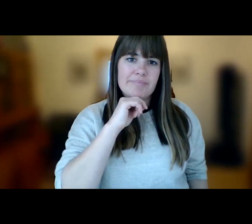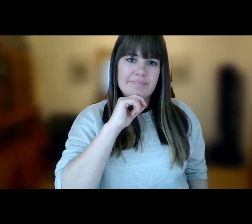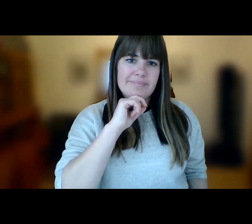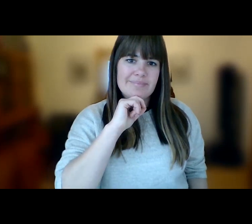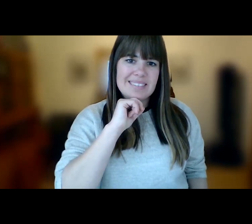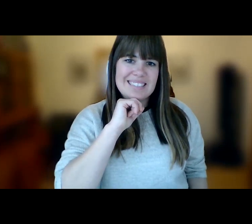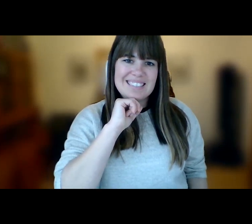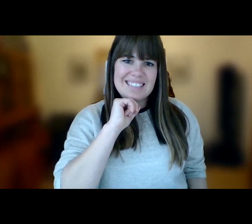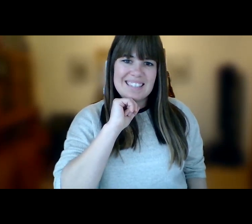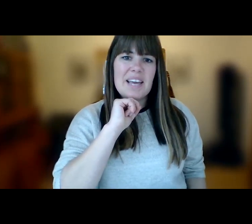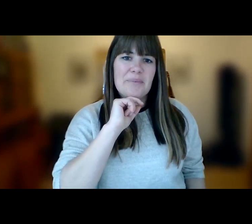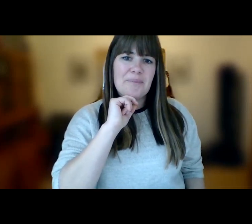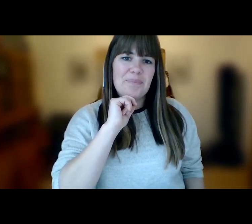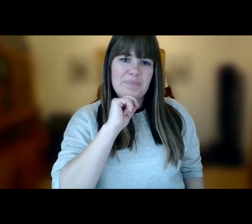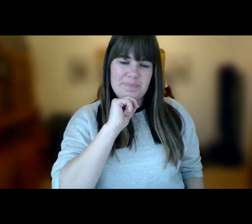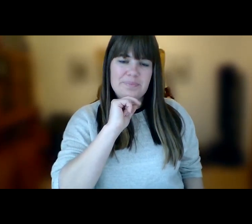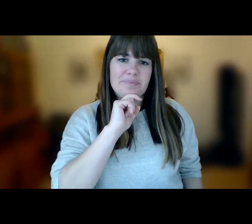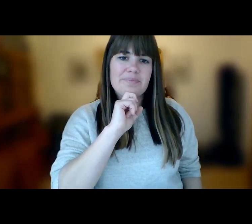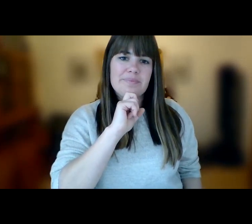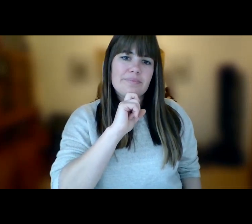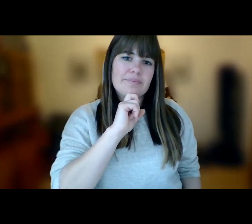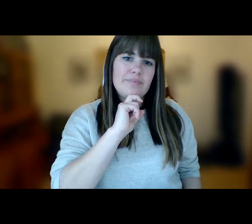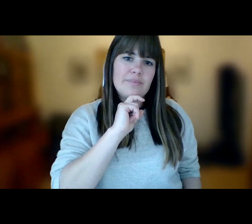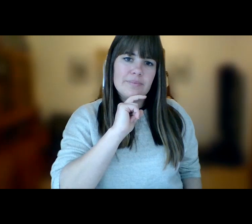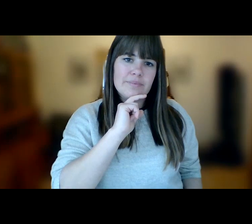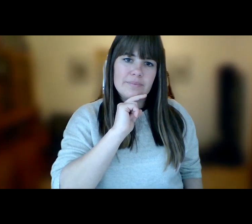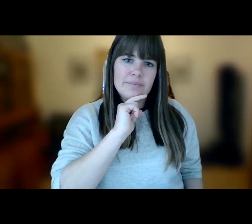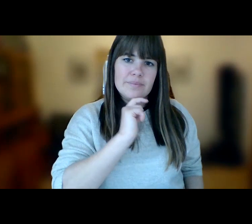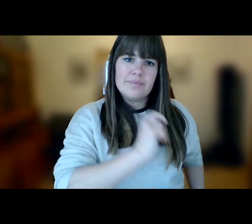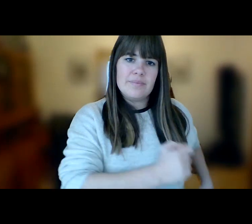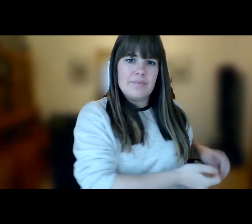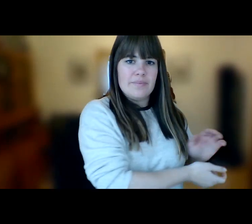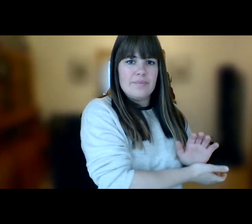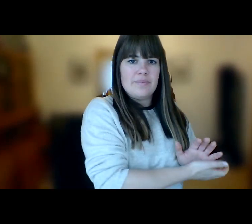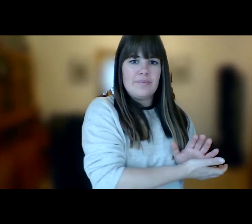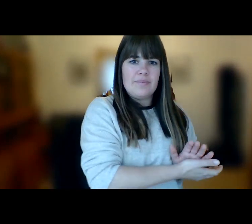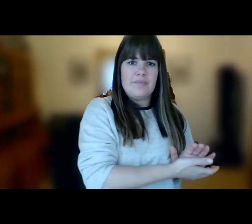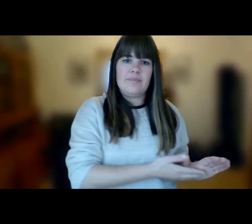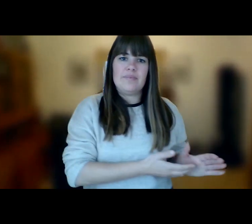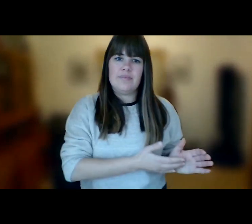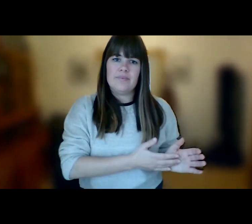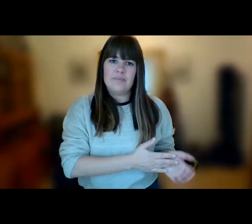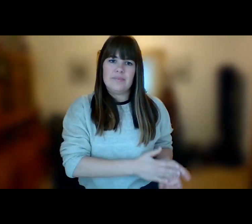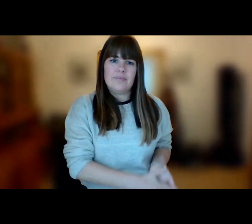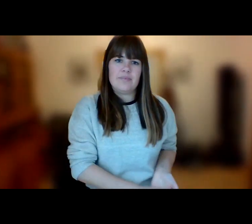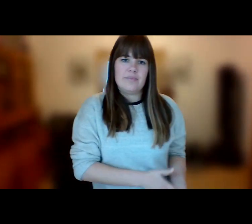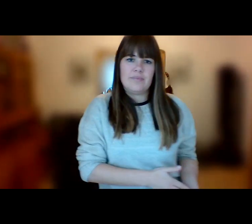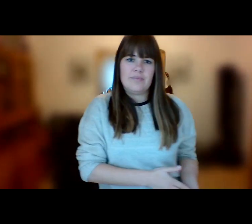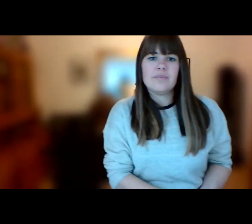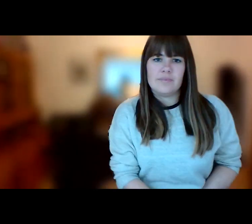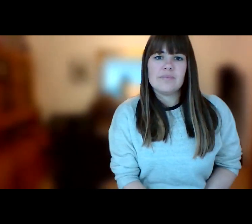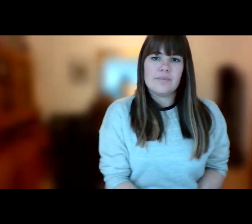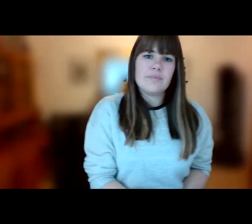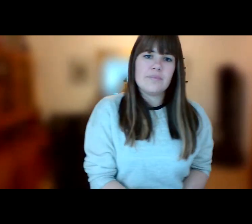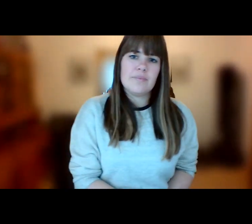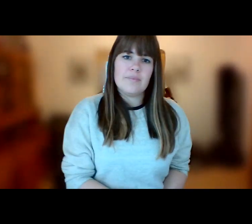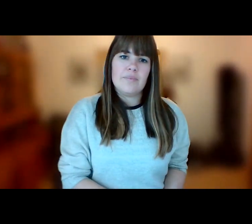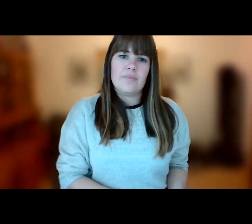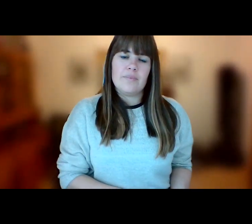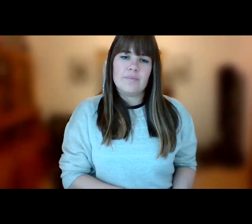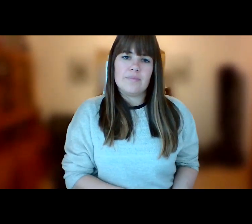very valuable, actually. Yeah. So I just wondered kind of what does that look like for maybe Sport for Confidence, or how have